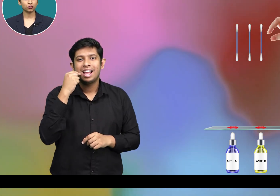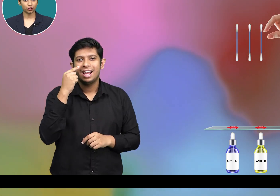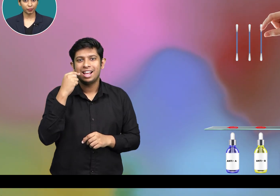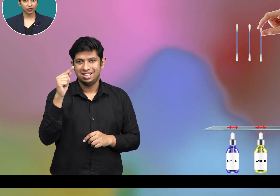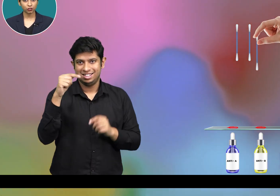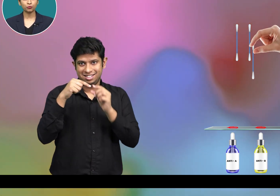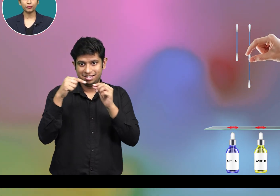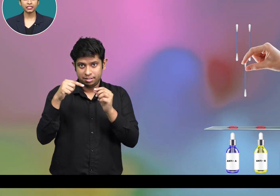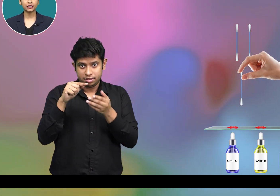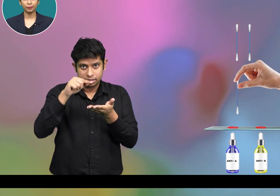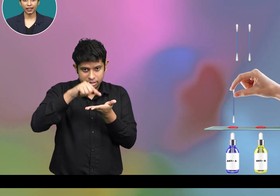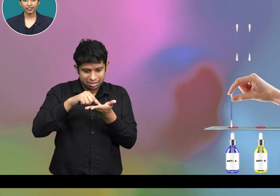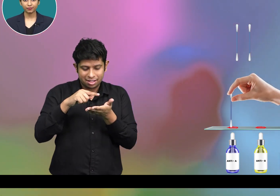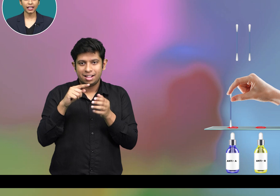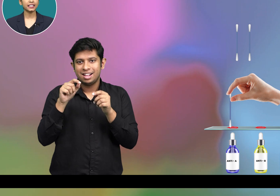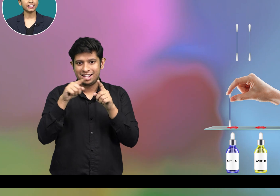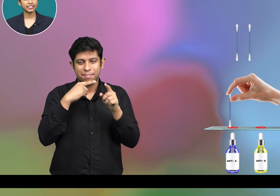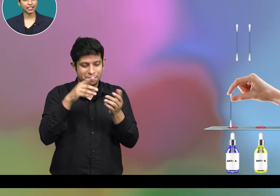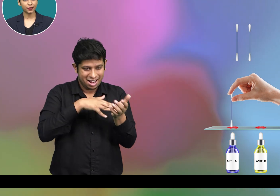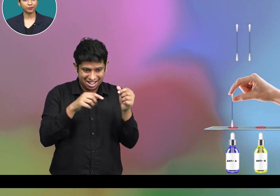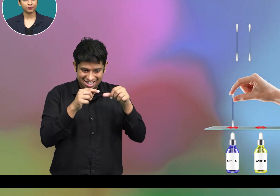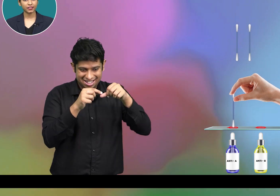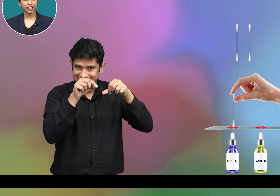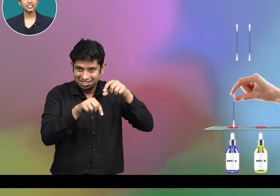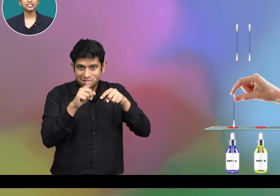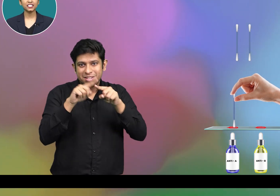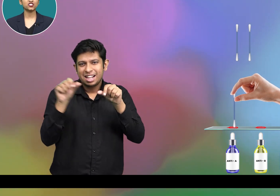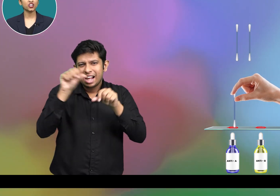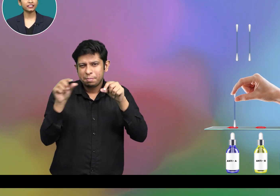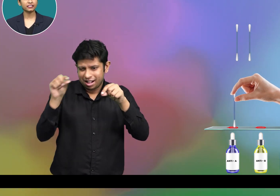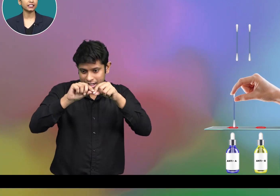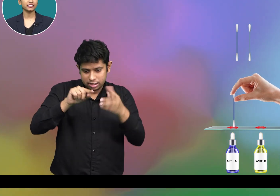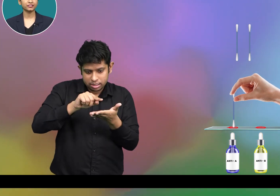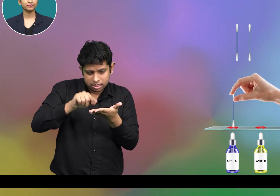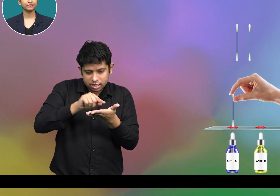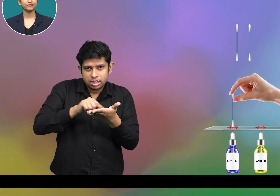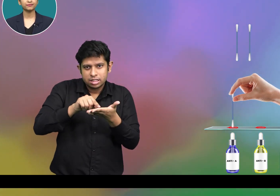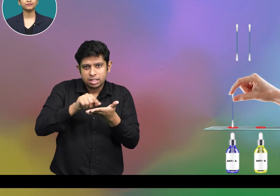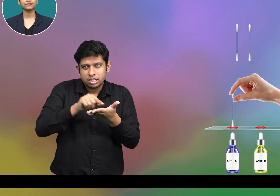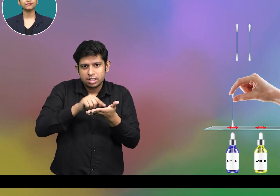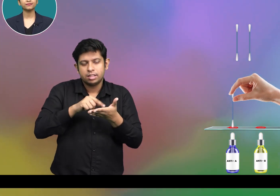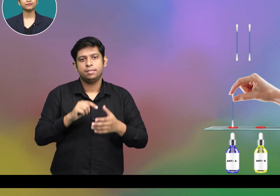Use a toothpick to mix the blood and antiserum and stir gently.